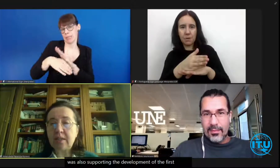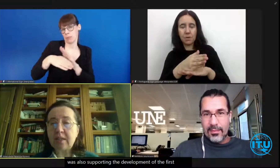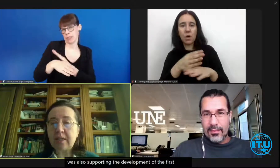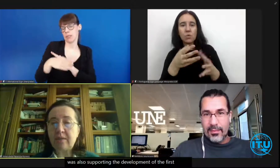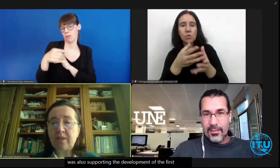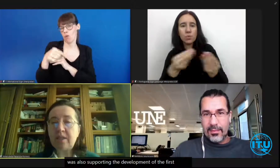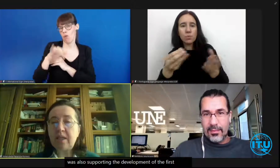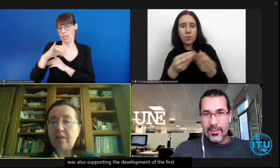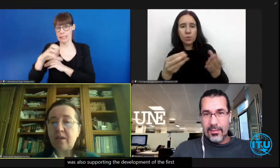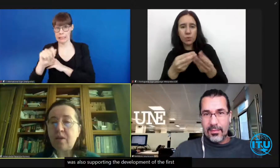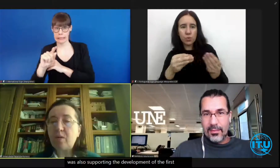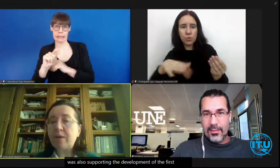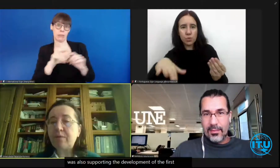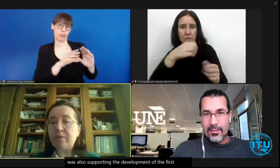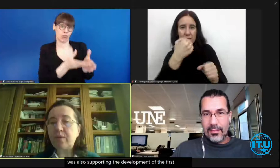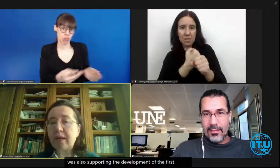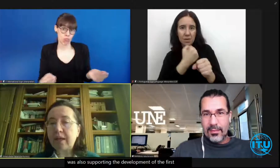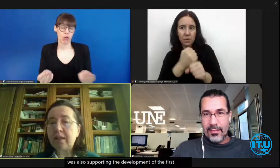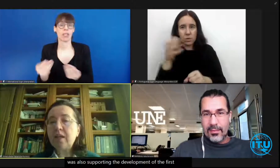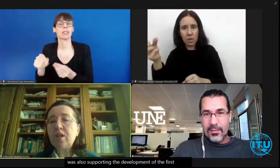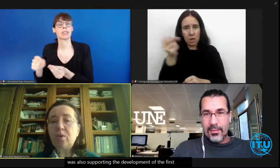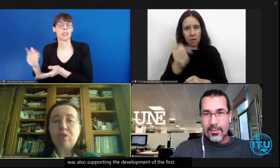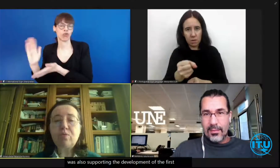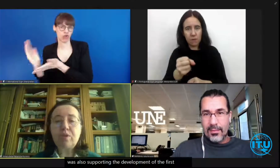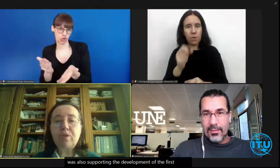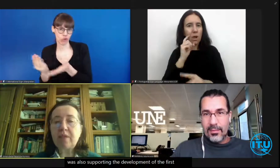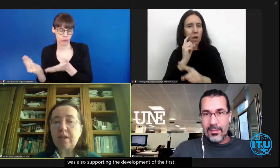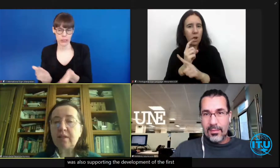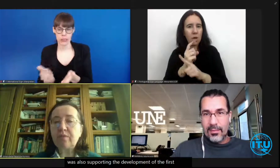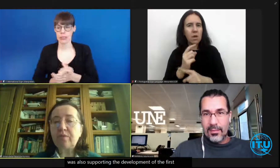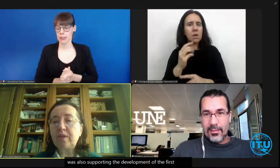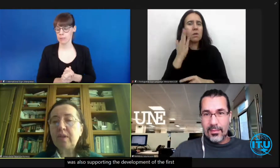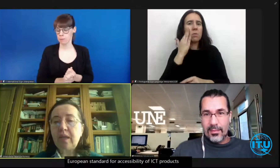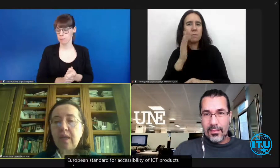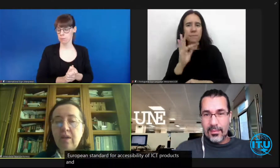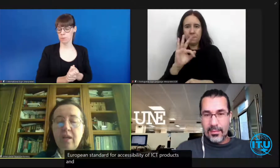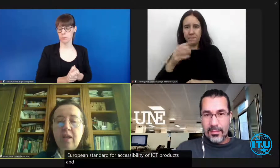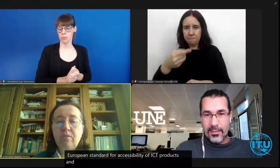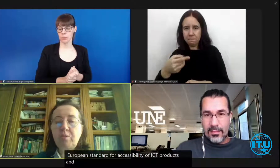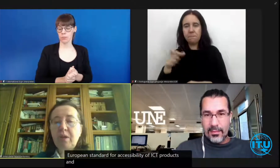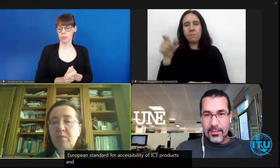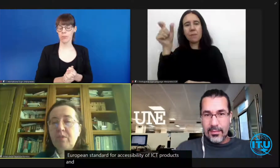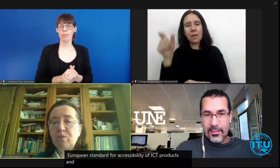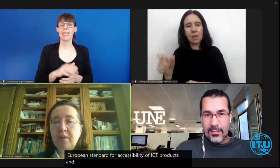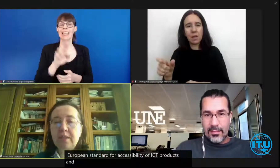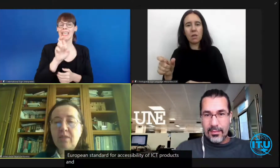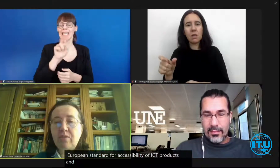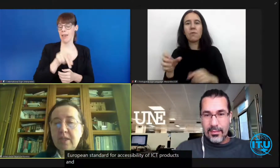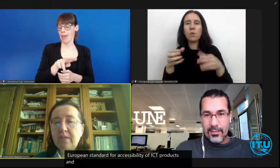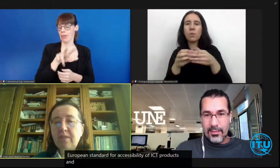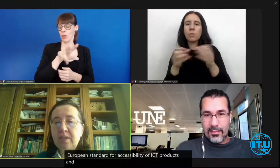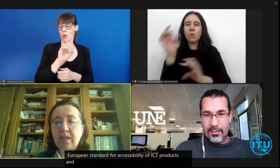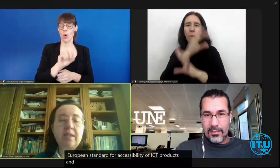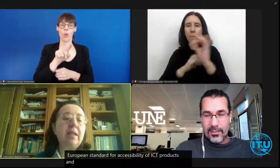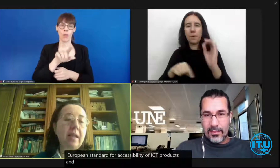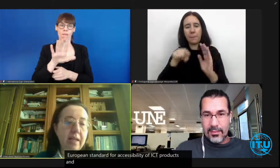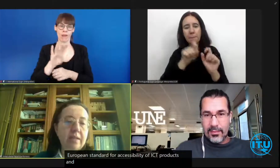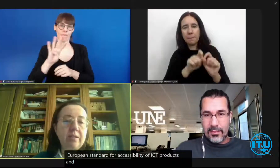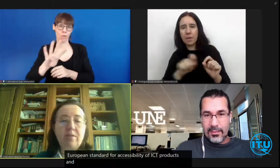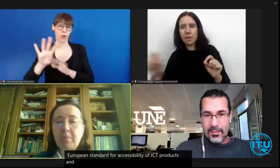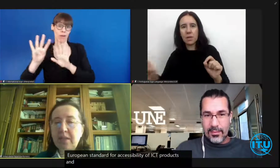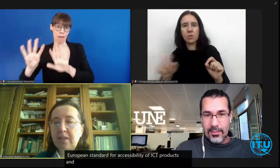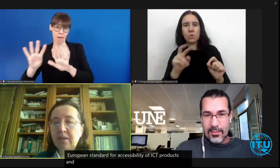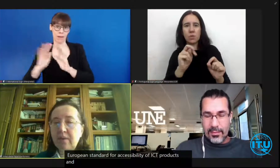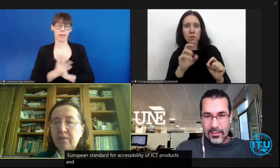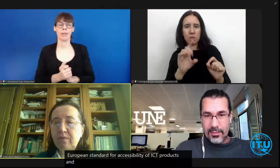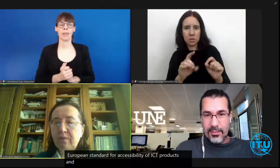products and services, EN 301549, which was the result of a European Commission mandate 376 and then